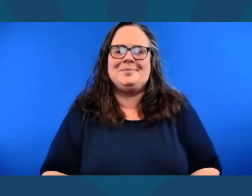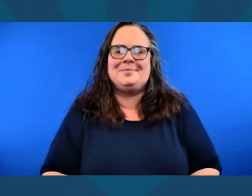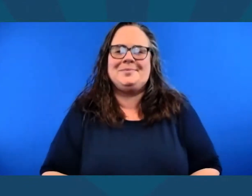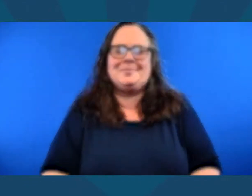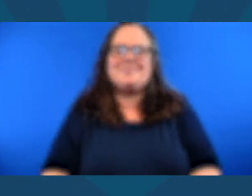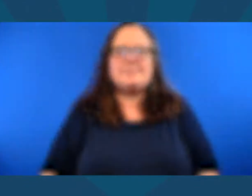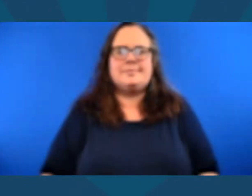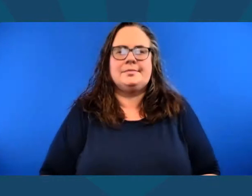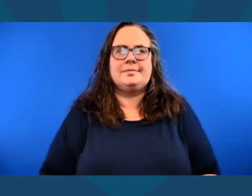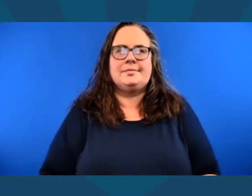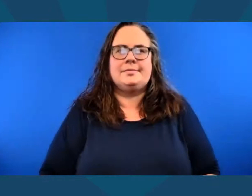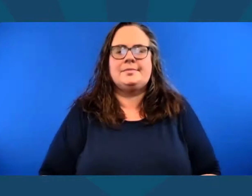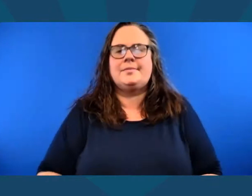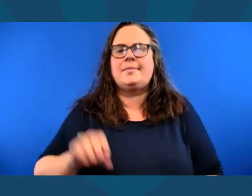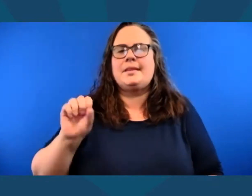vote.